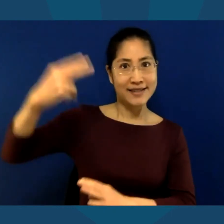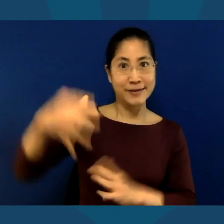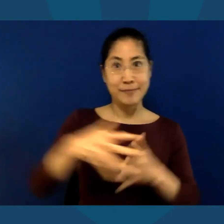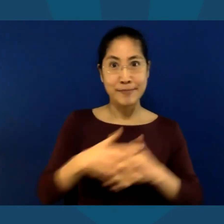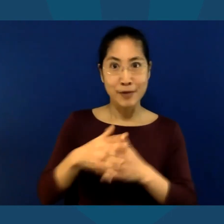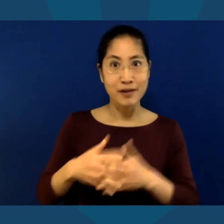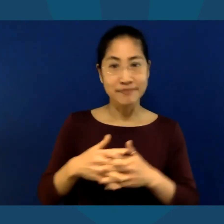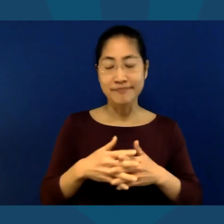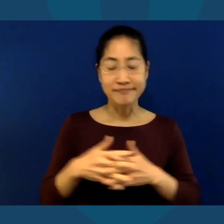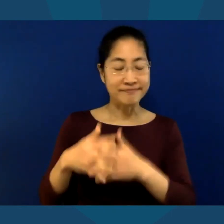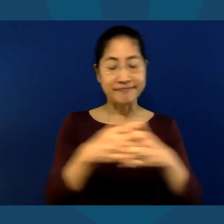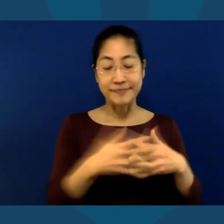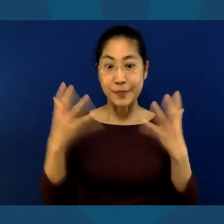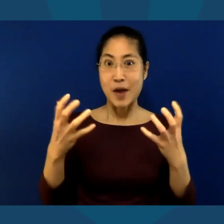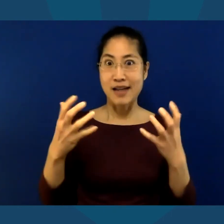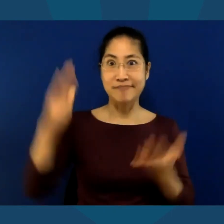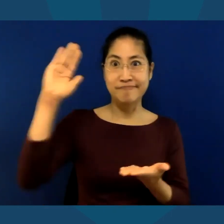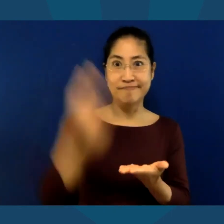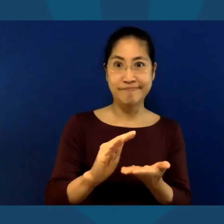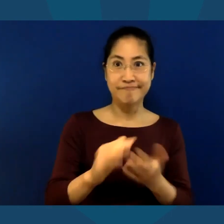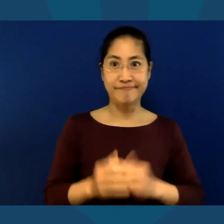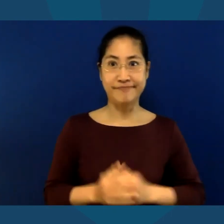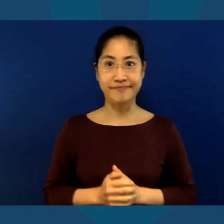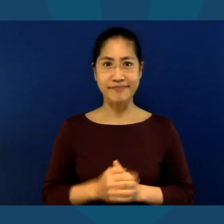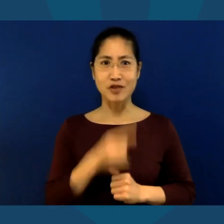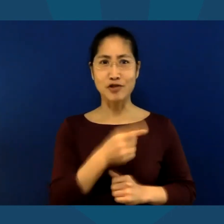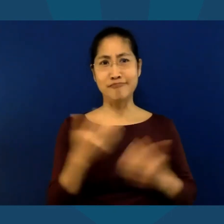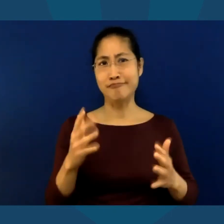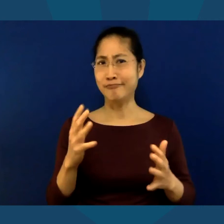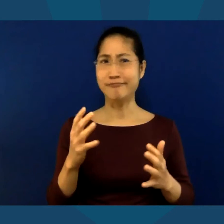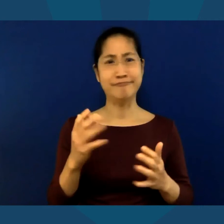Kirsten has been standing up for our values.